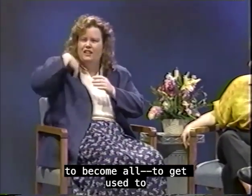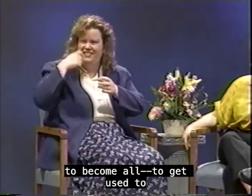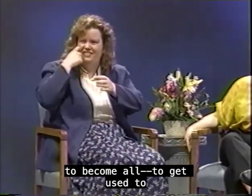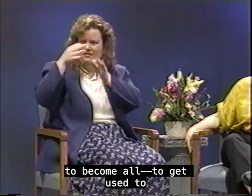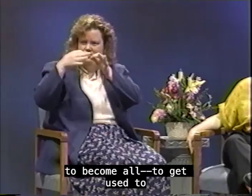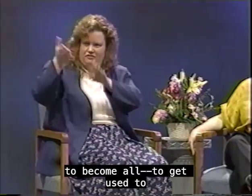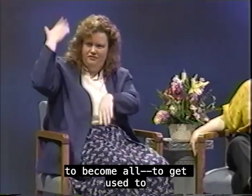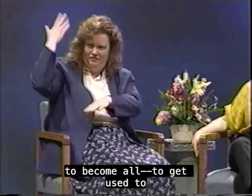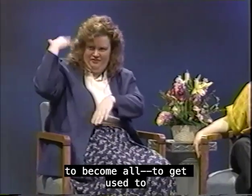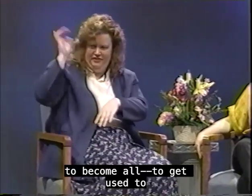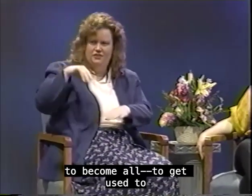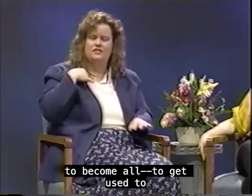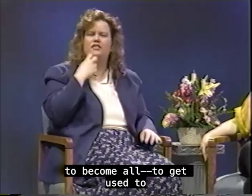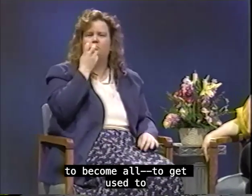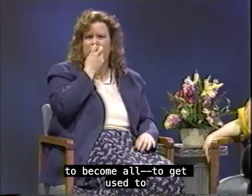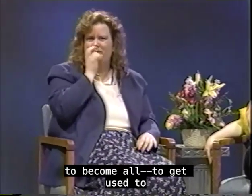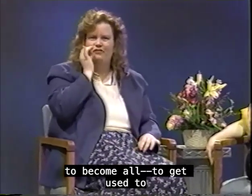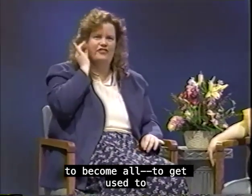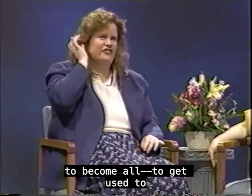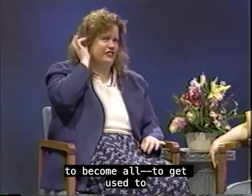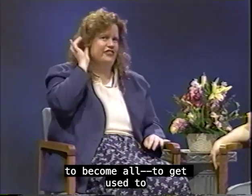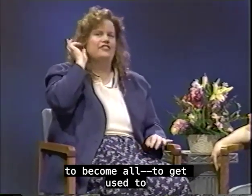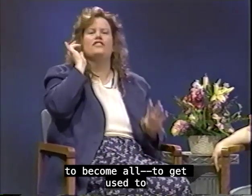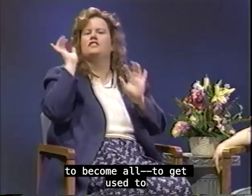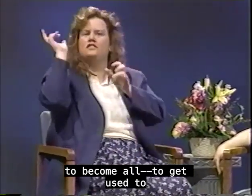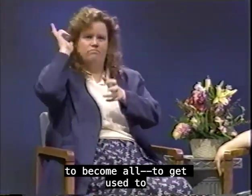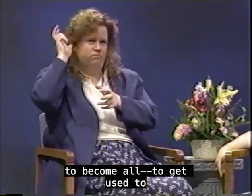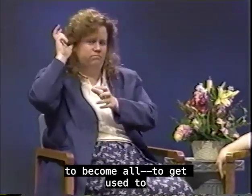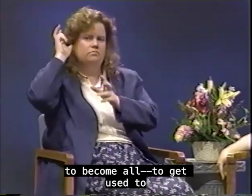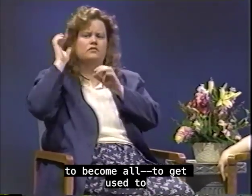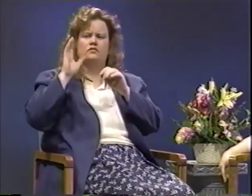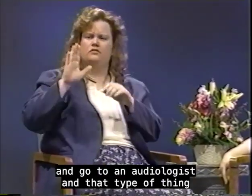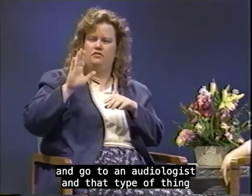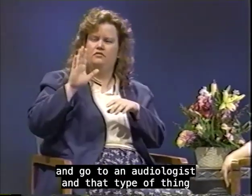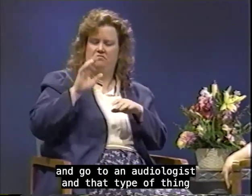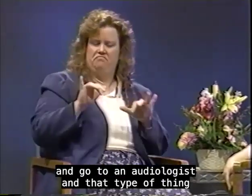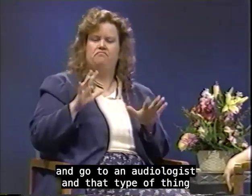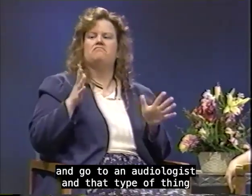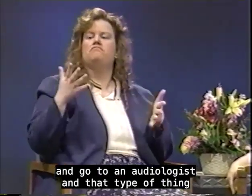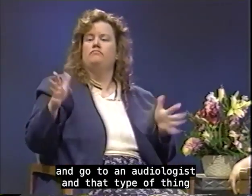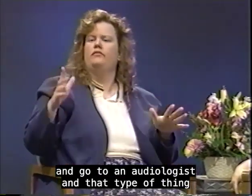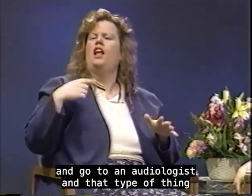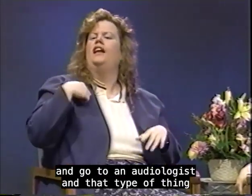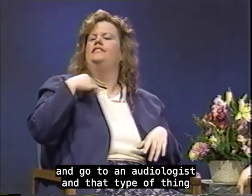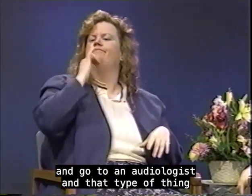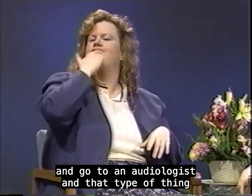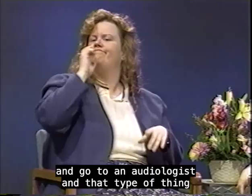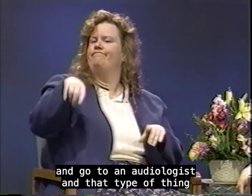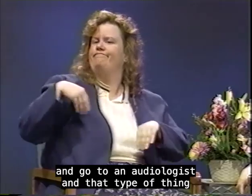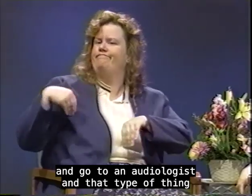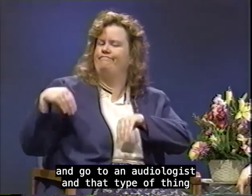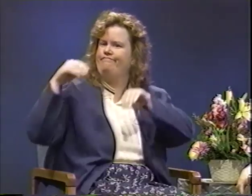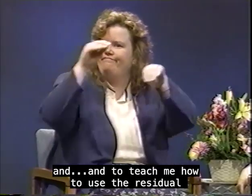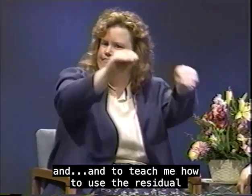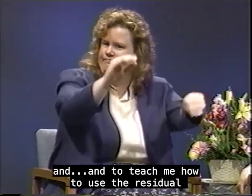to become to get used to all this stuff and go to an audiologist and that type of thing,